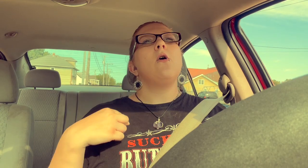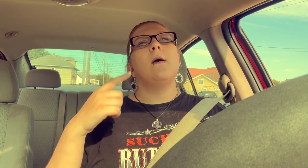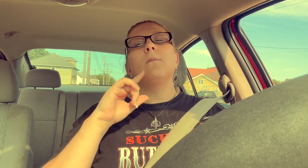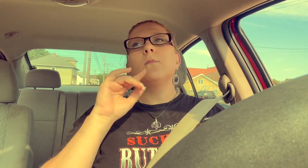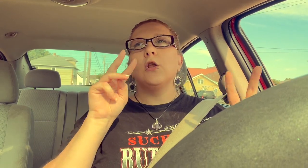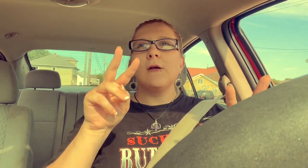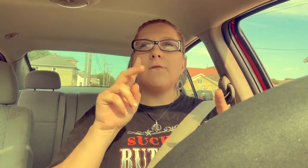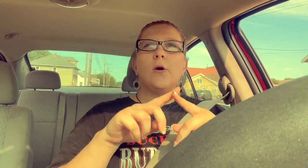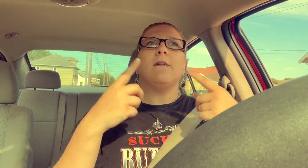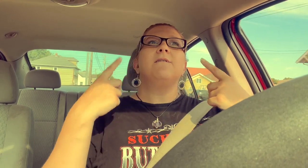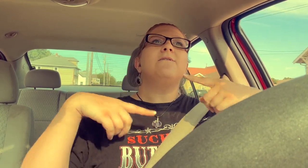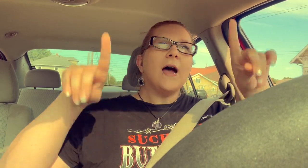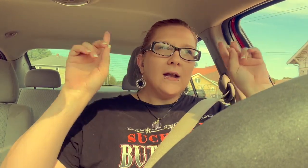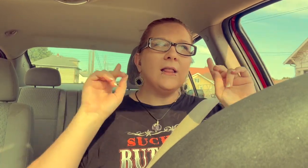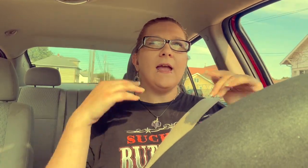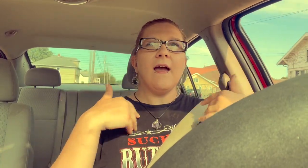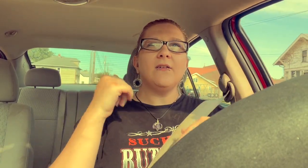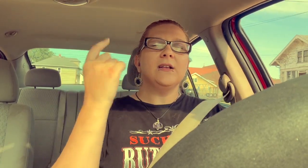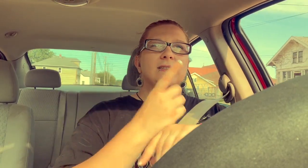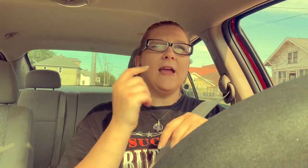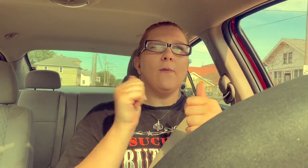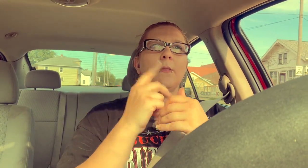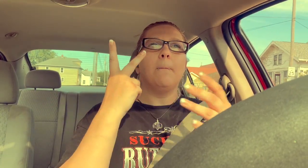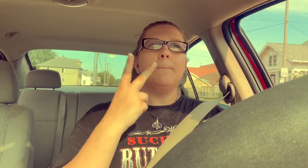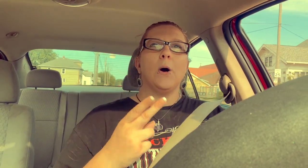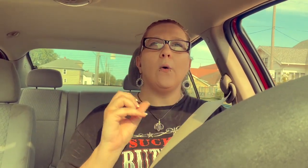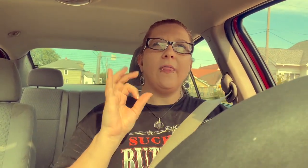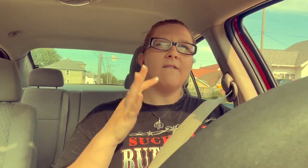I'm looking forward to finally having a day with both of my